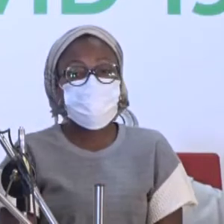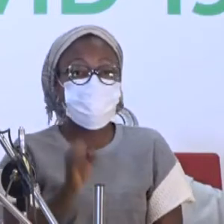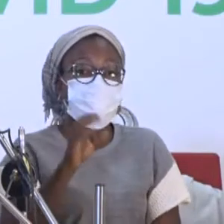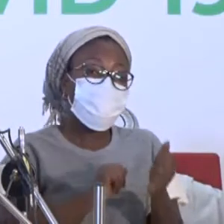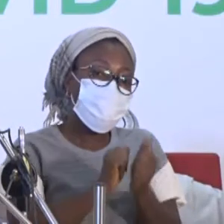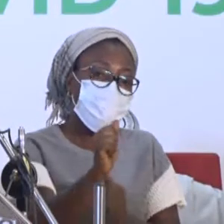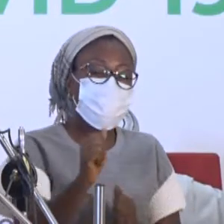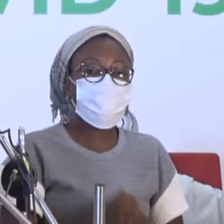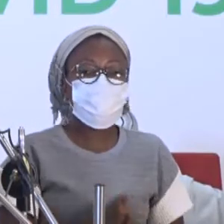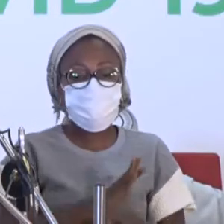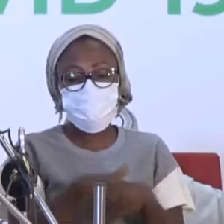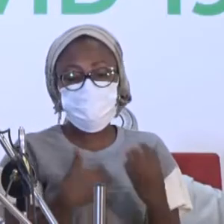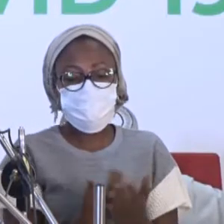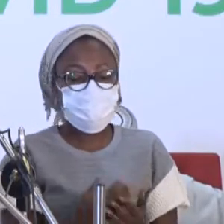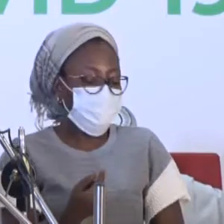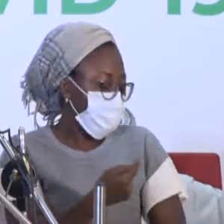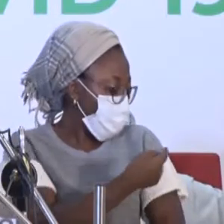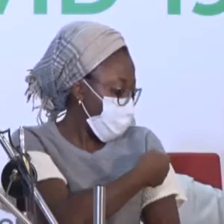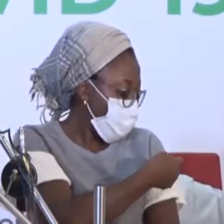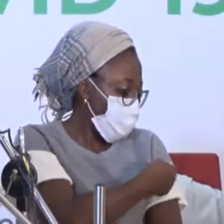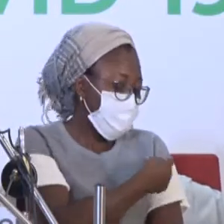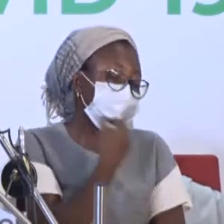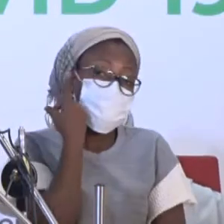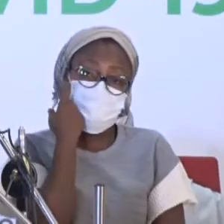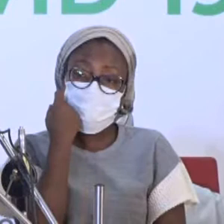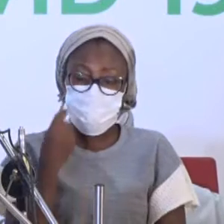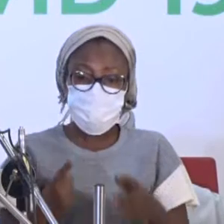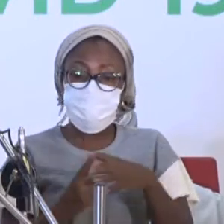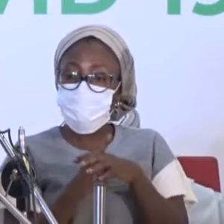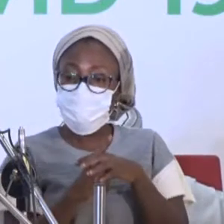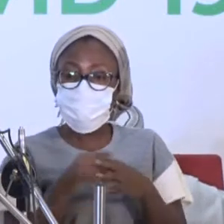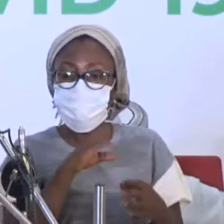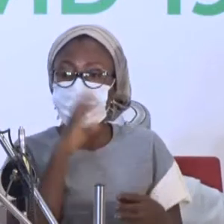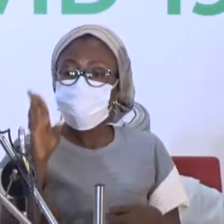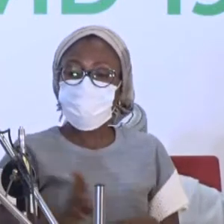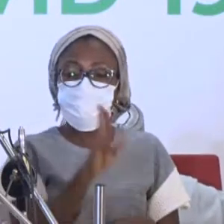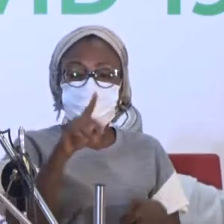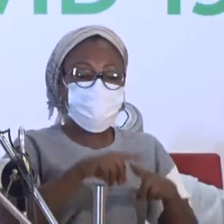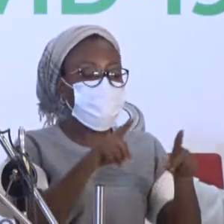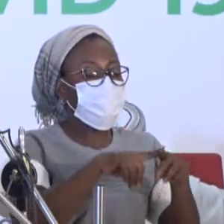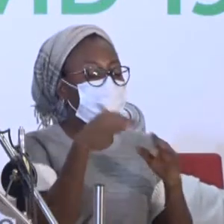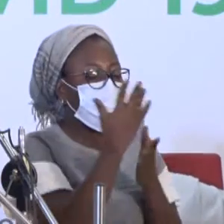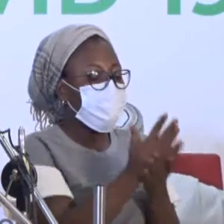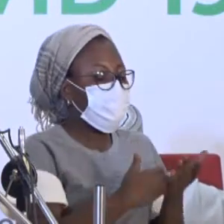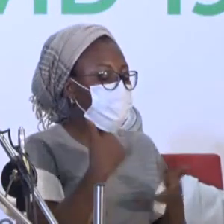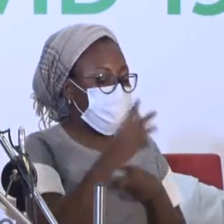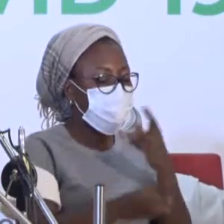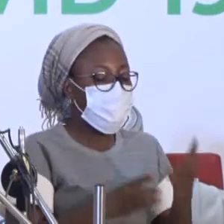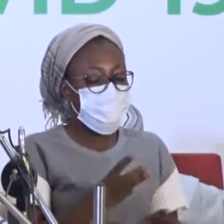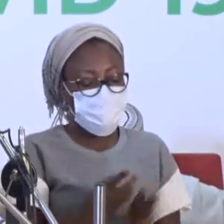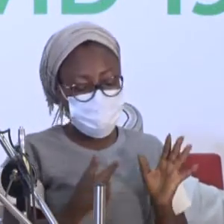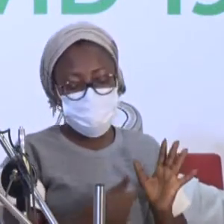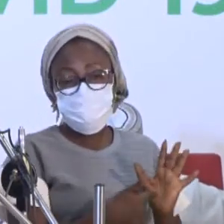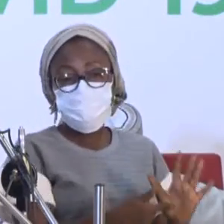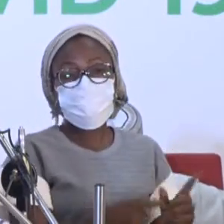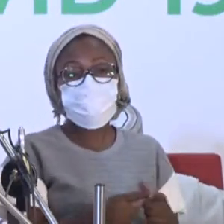far, all the COVID-19 vaccines currently available and administered in different parts of the world have been shown to